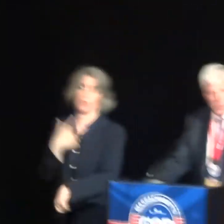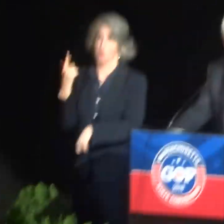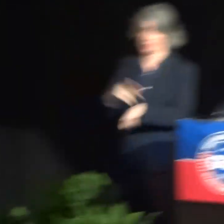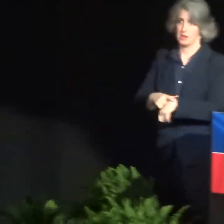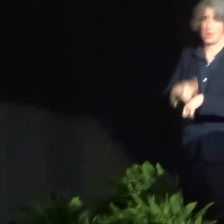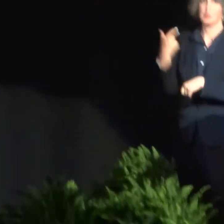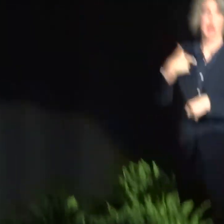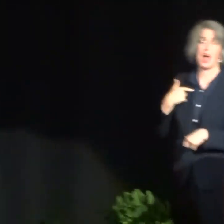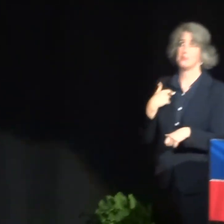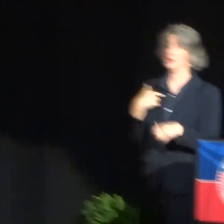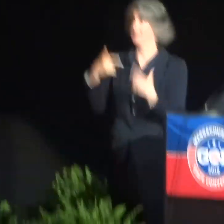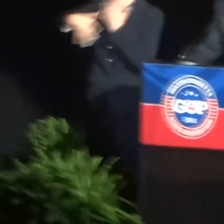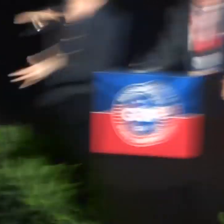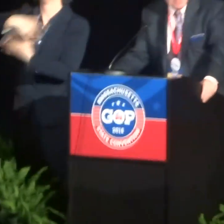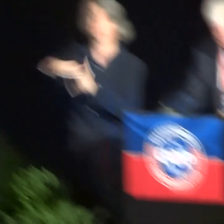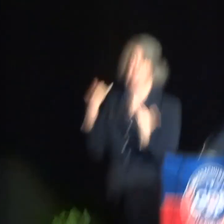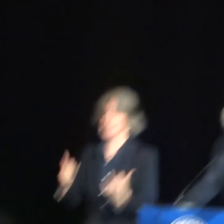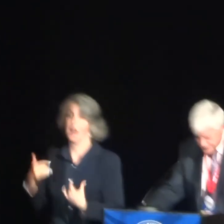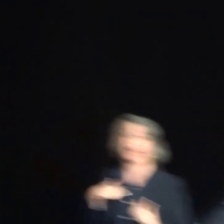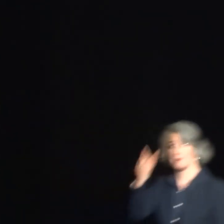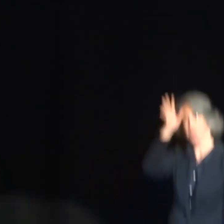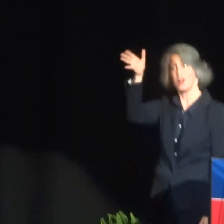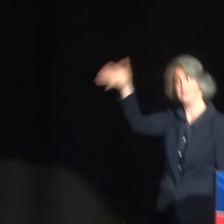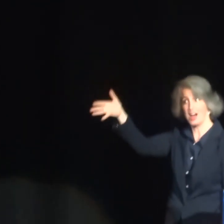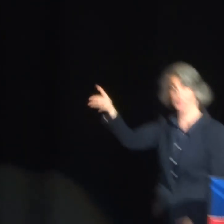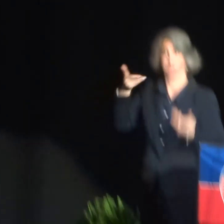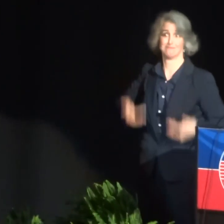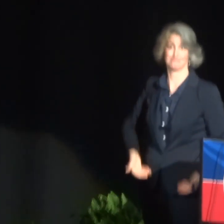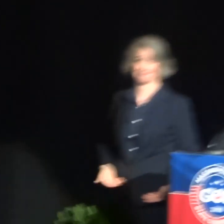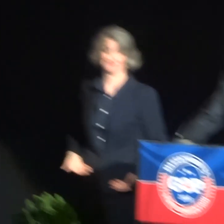around so long that I'm now a grandfather.